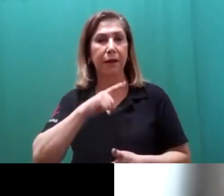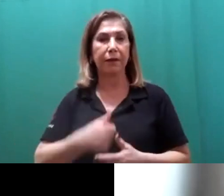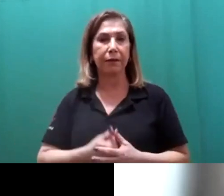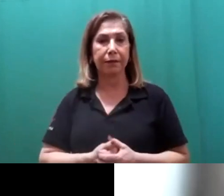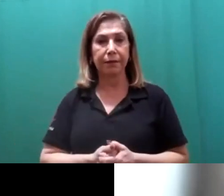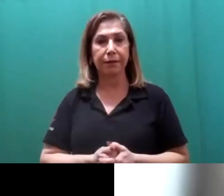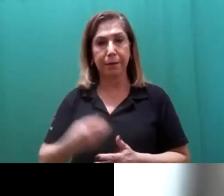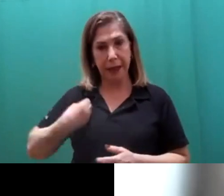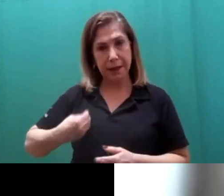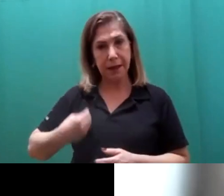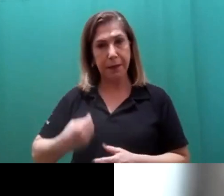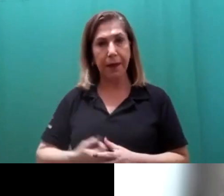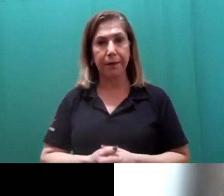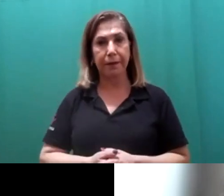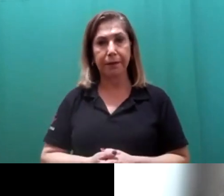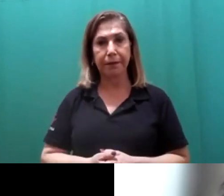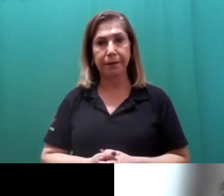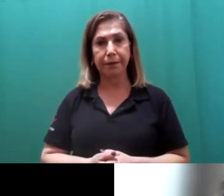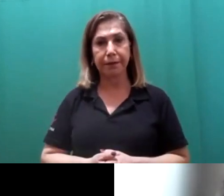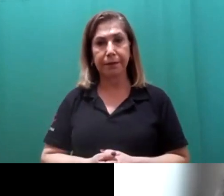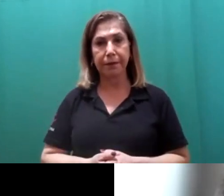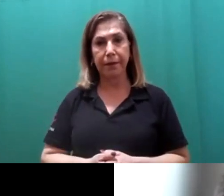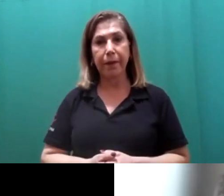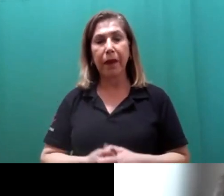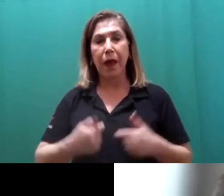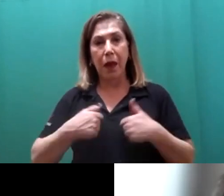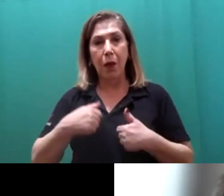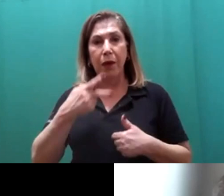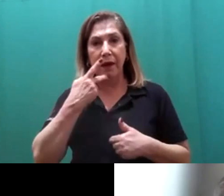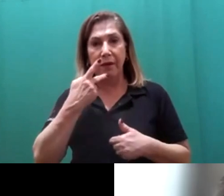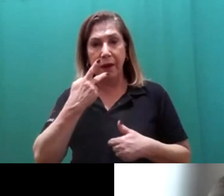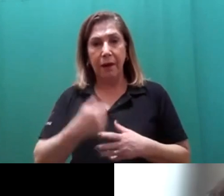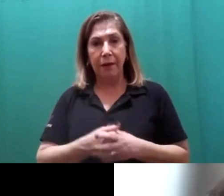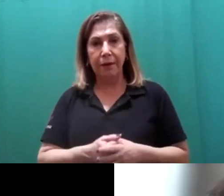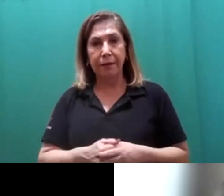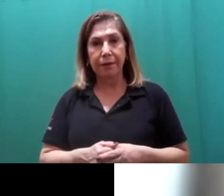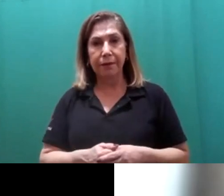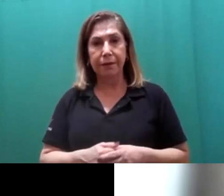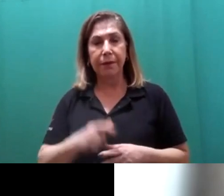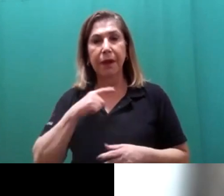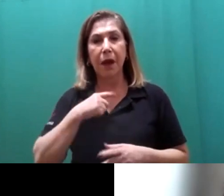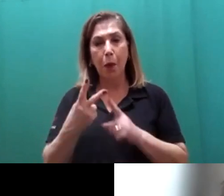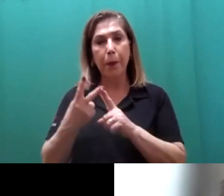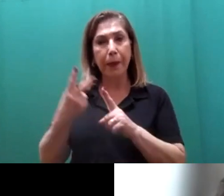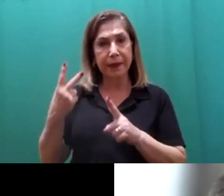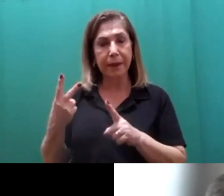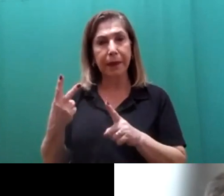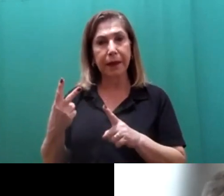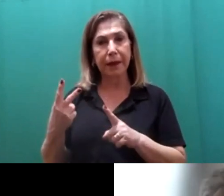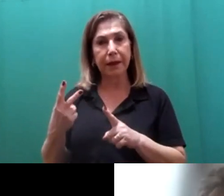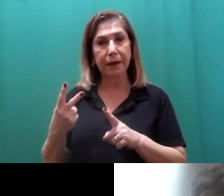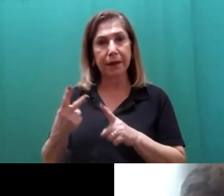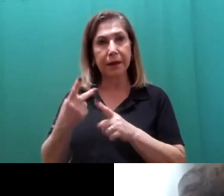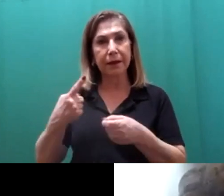I also would like to mention that just 1 week ago, the city of Milan, Milan Food Policy, won